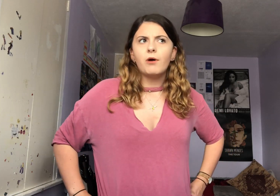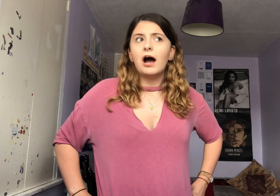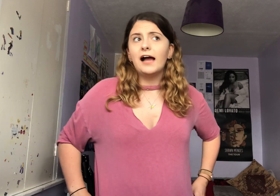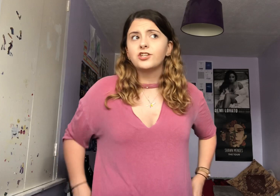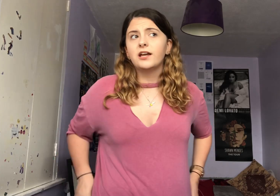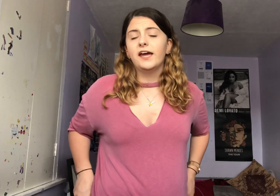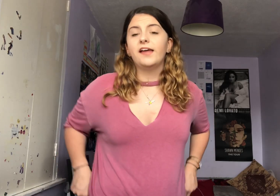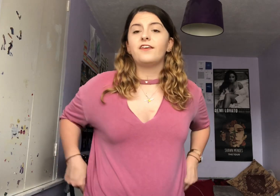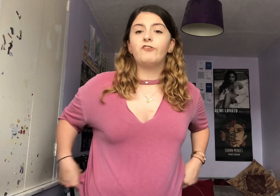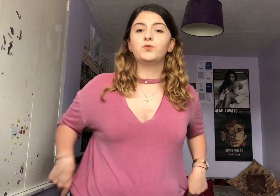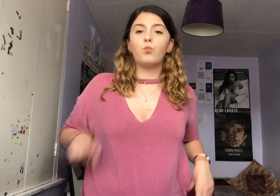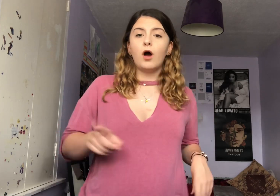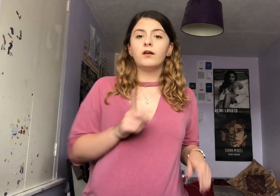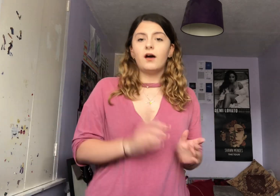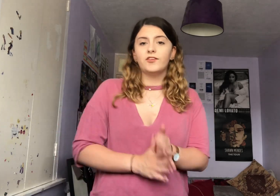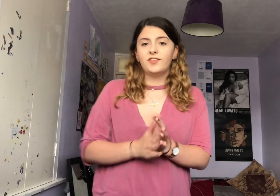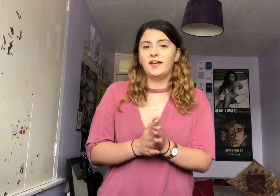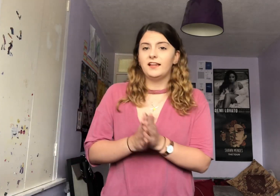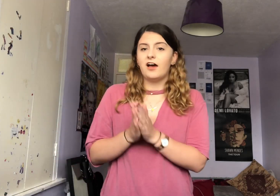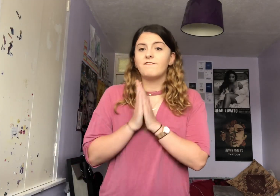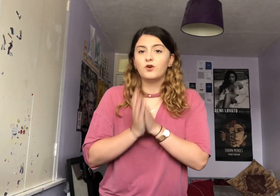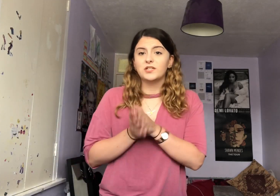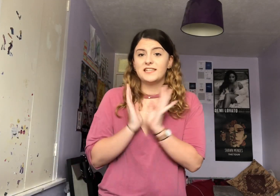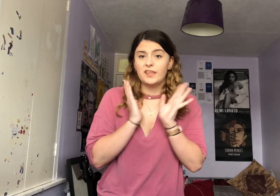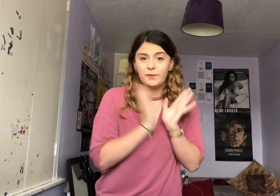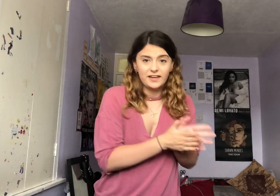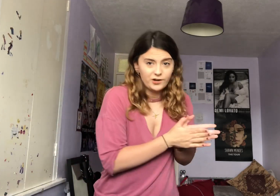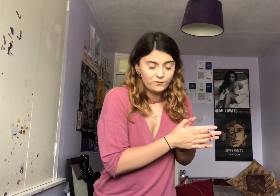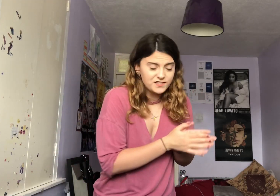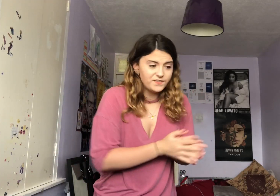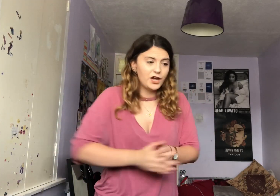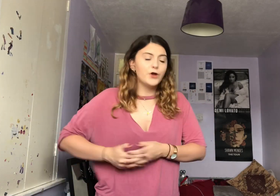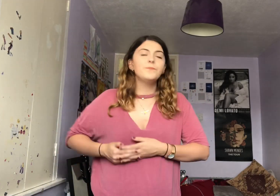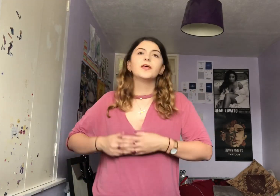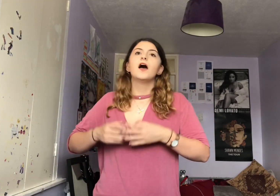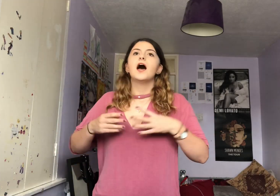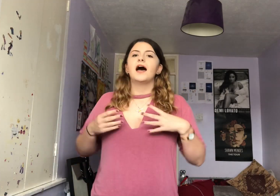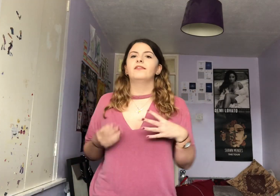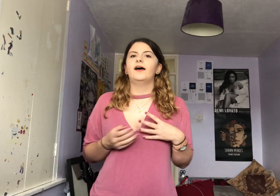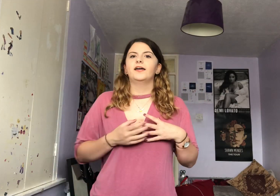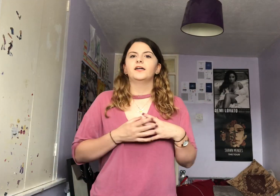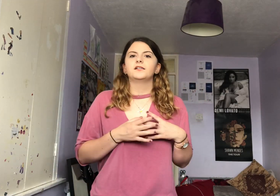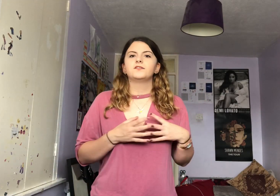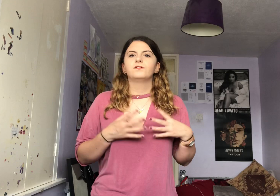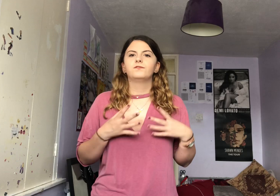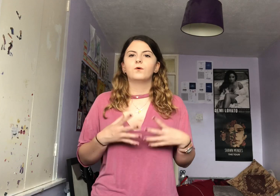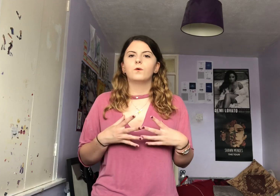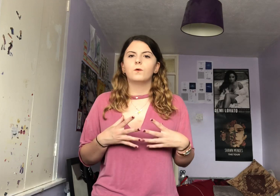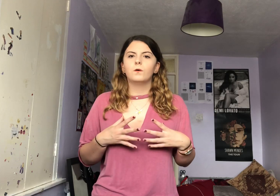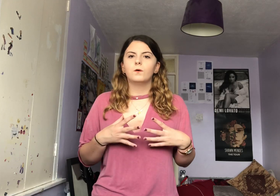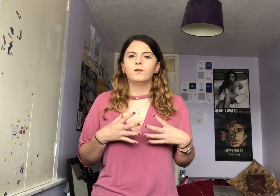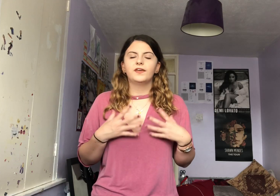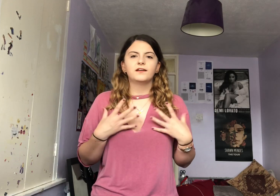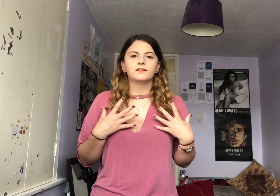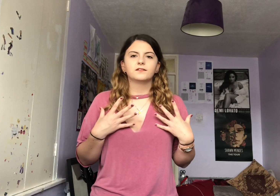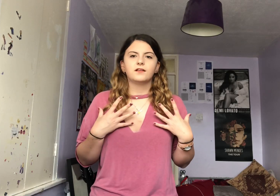But actually there is one other thing that I forgot to say at the beginning of this video, and that is for things